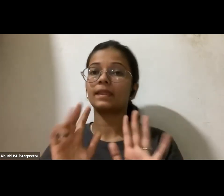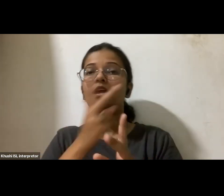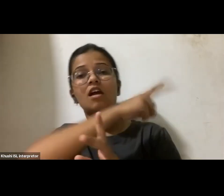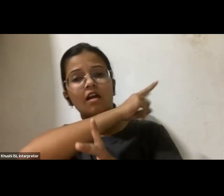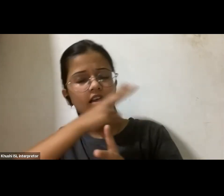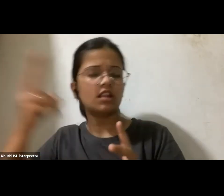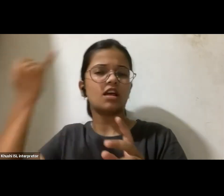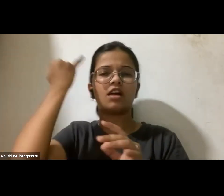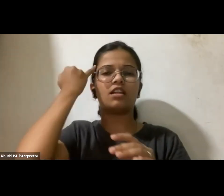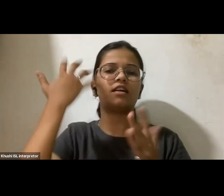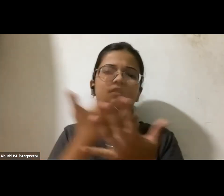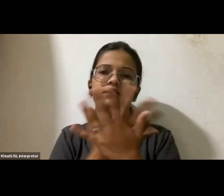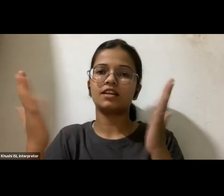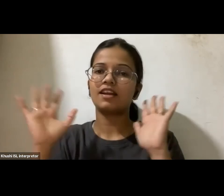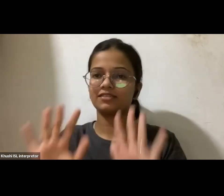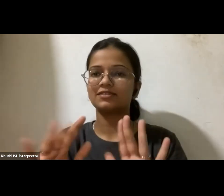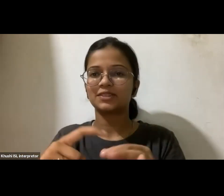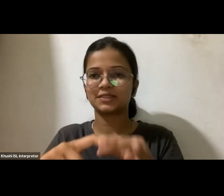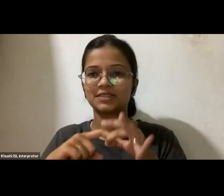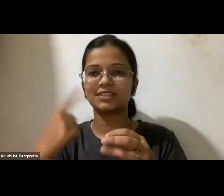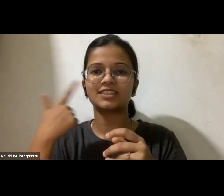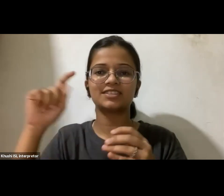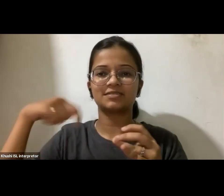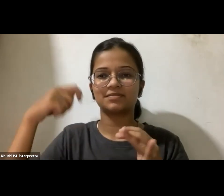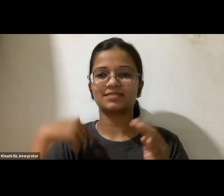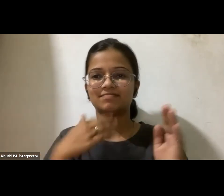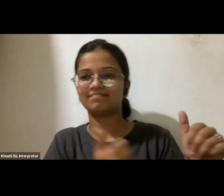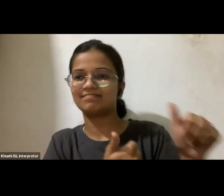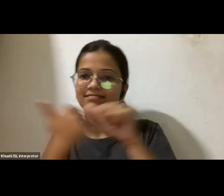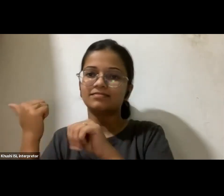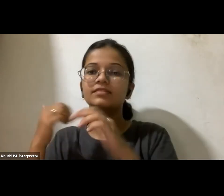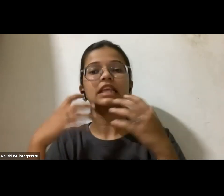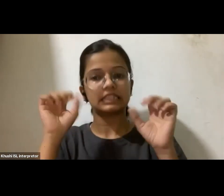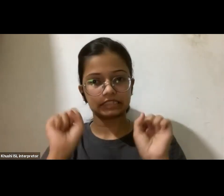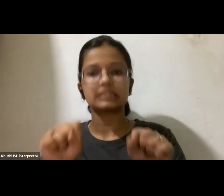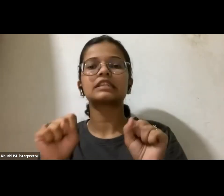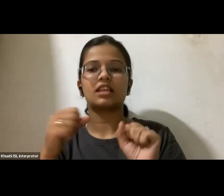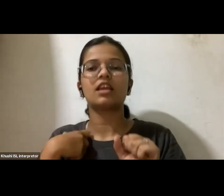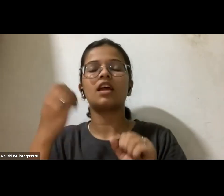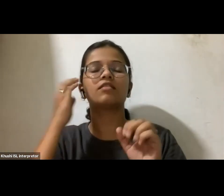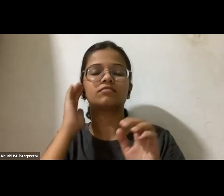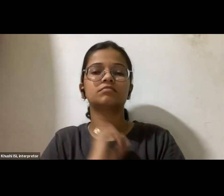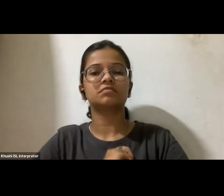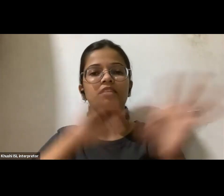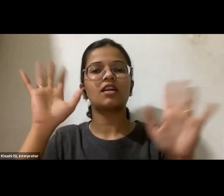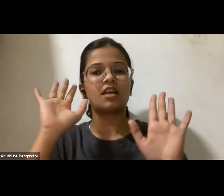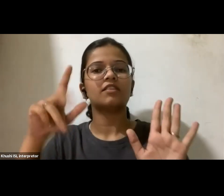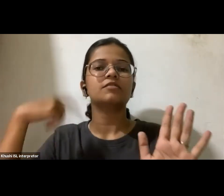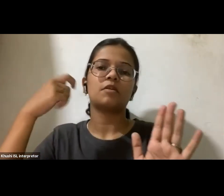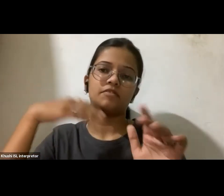things. And yeah, I know the question was just about film and I went way back, but yes, it was also popular in the film industry.